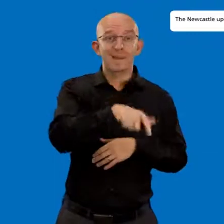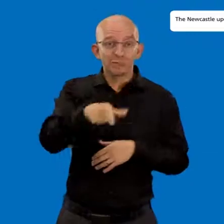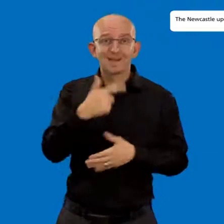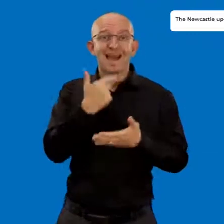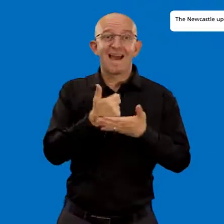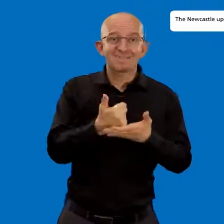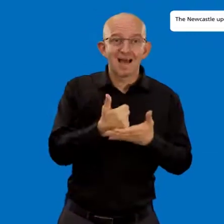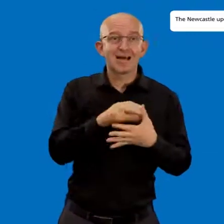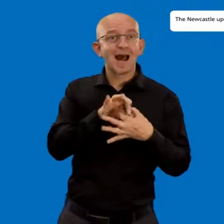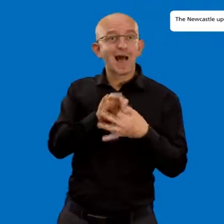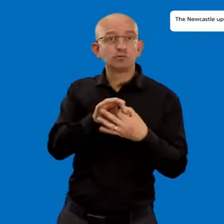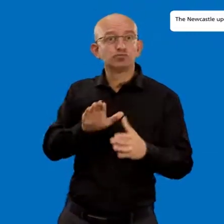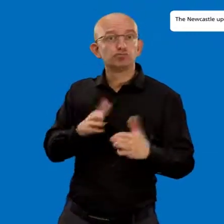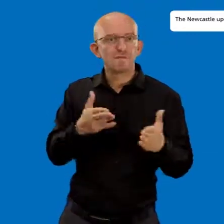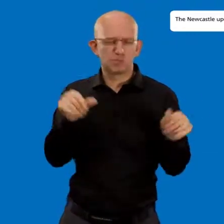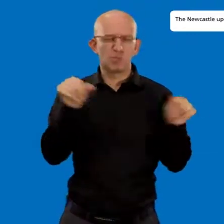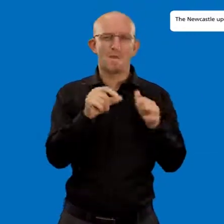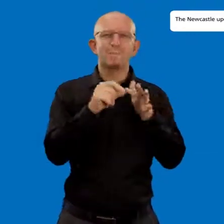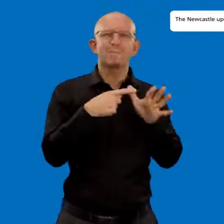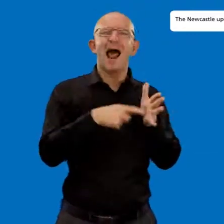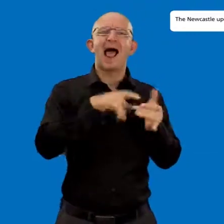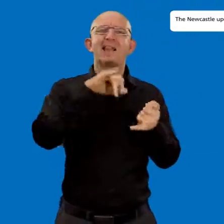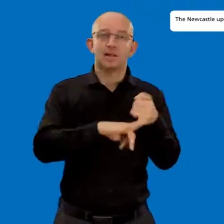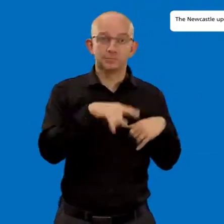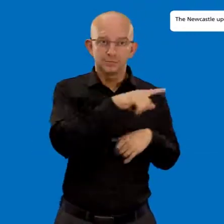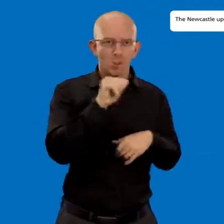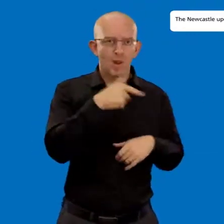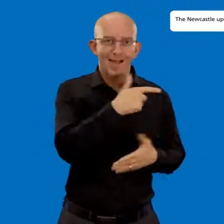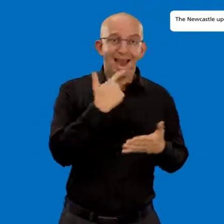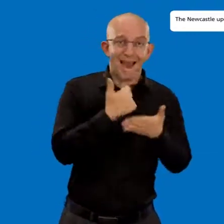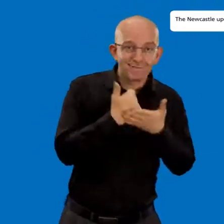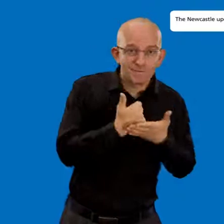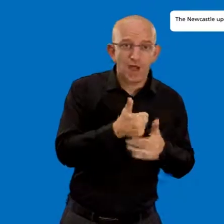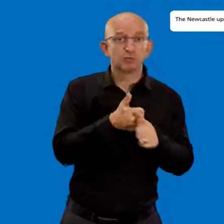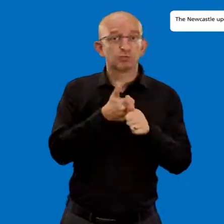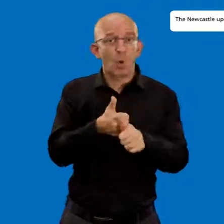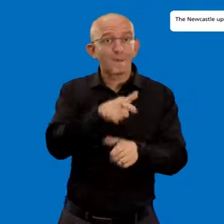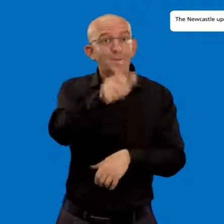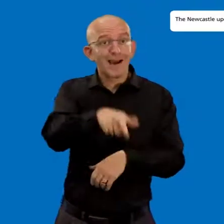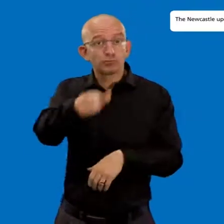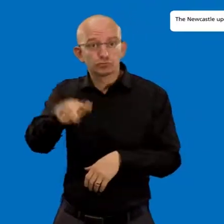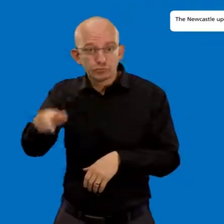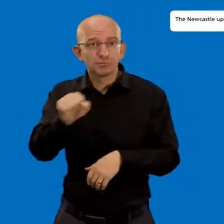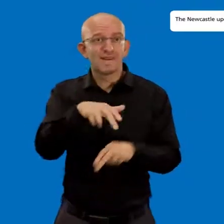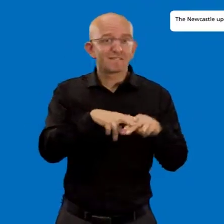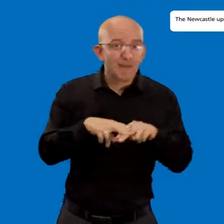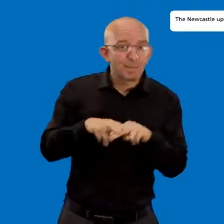Liaison Service, PALS, will advise and support patients, their families and